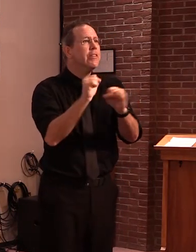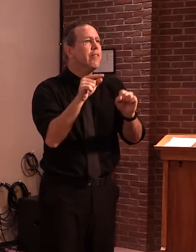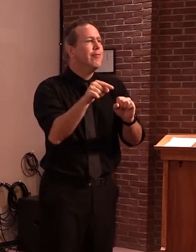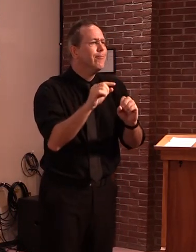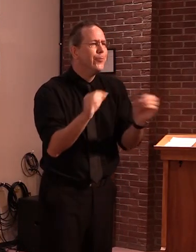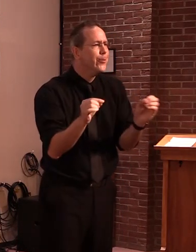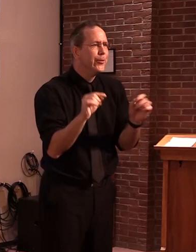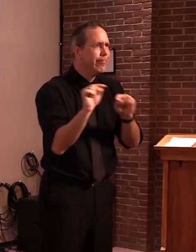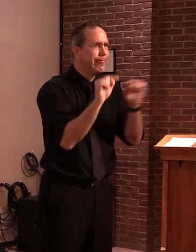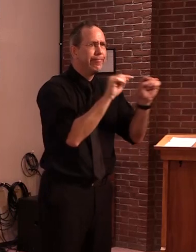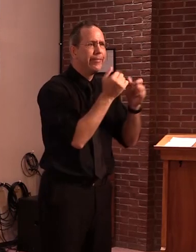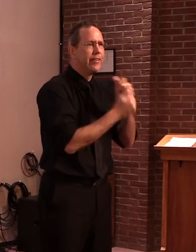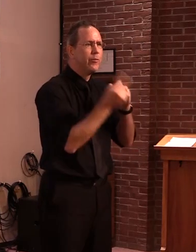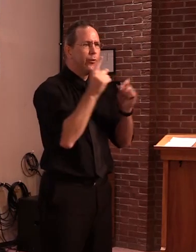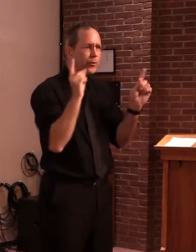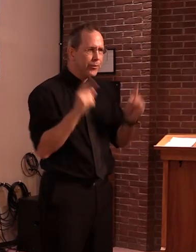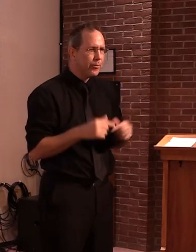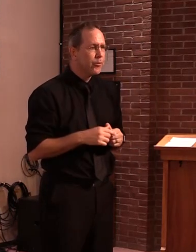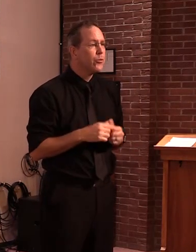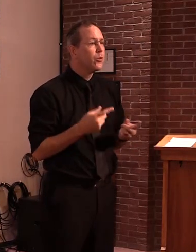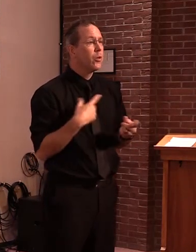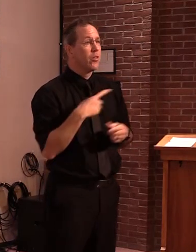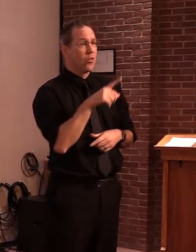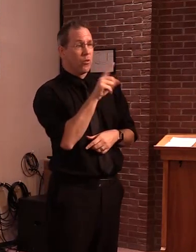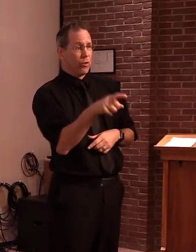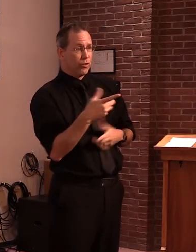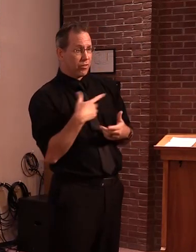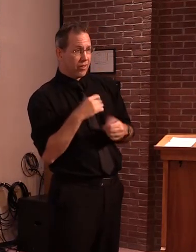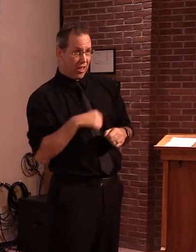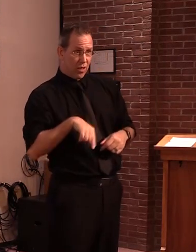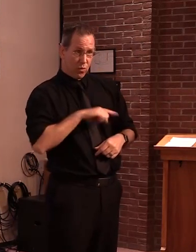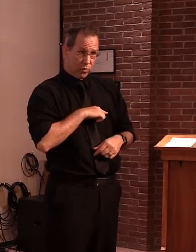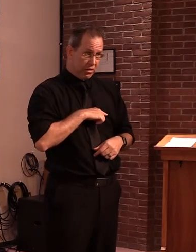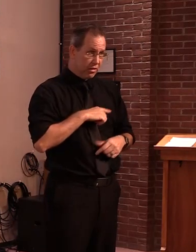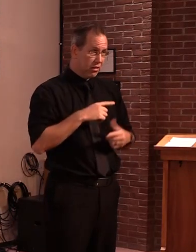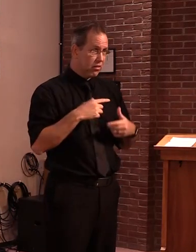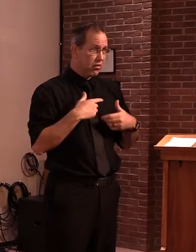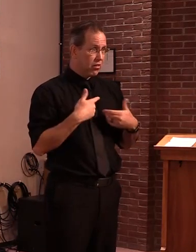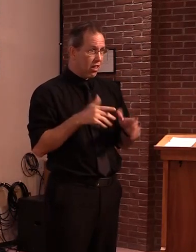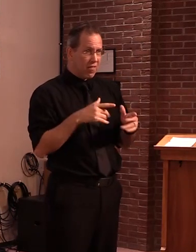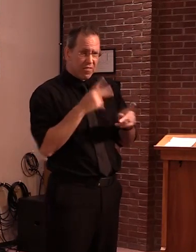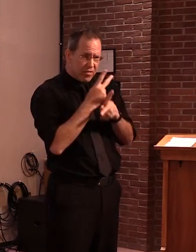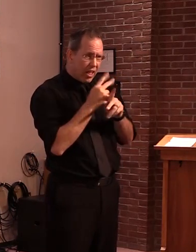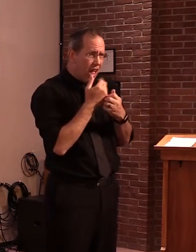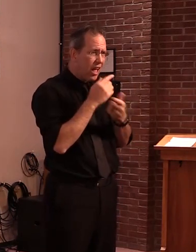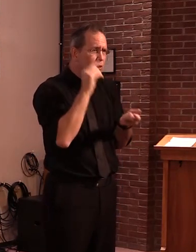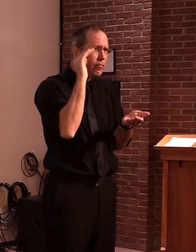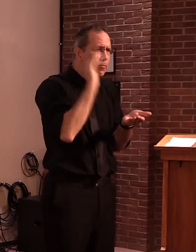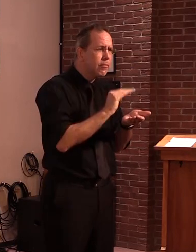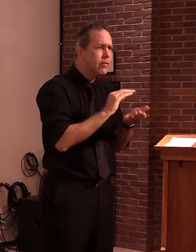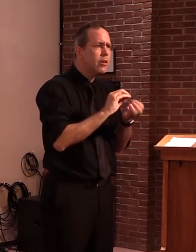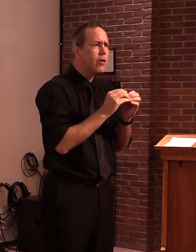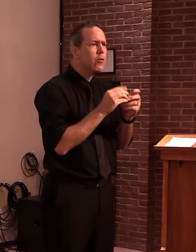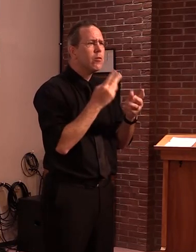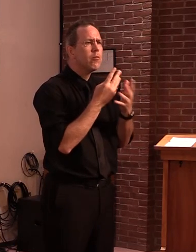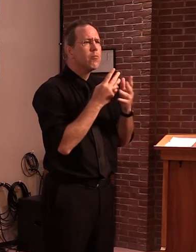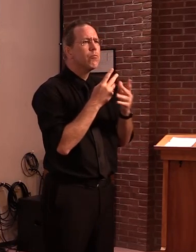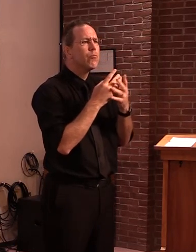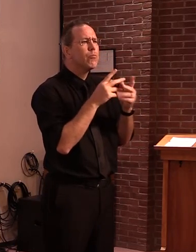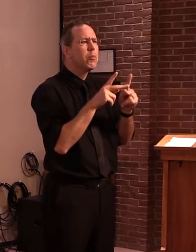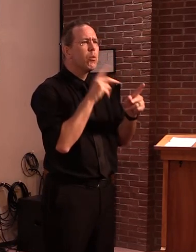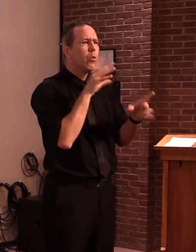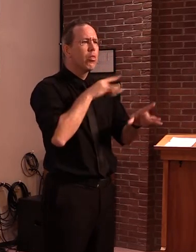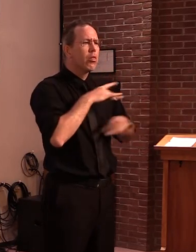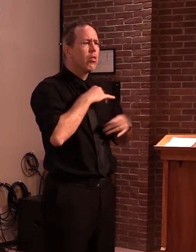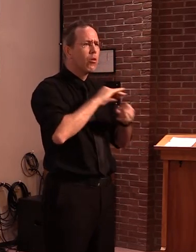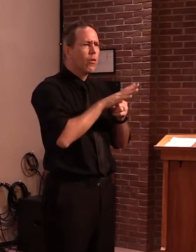put the mechanisms in place to minimize the number of people that test positive? And I think we have here in